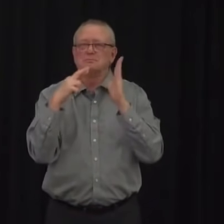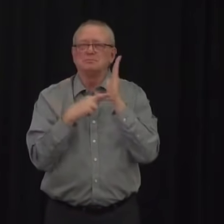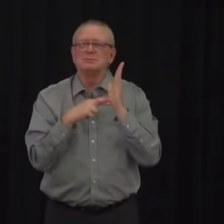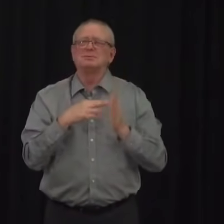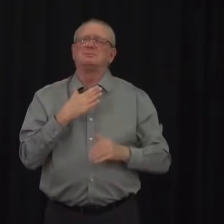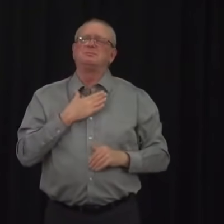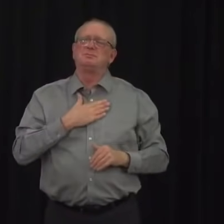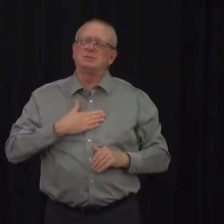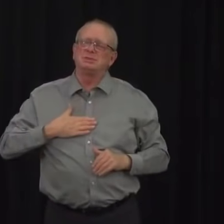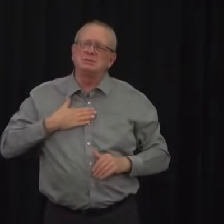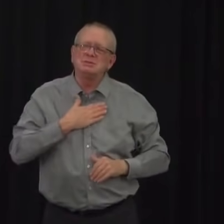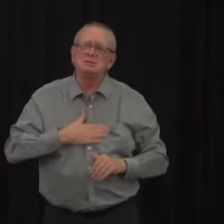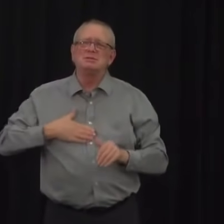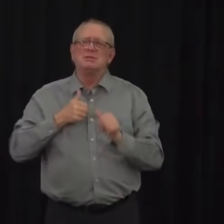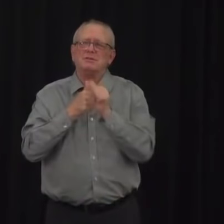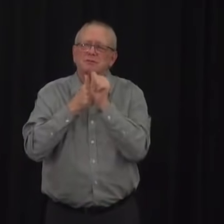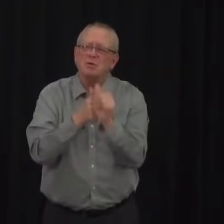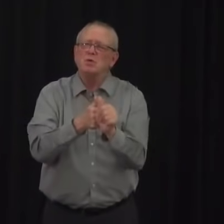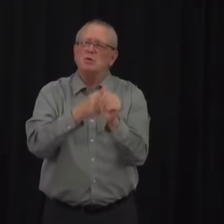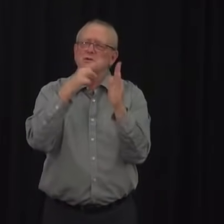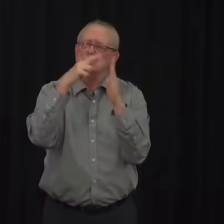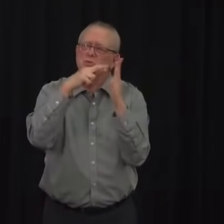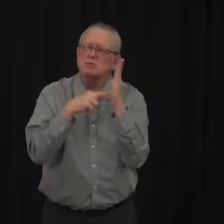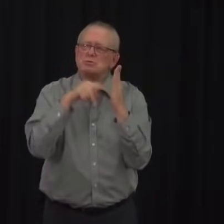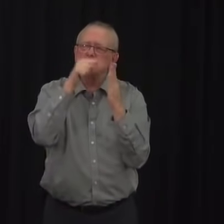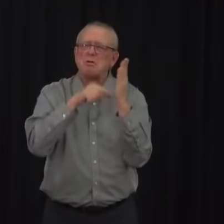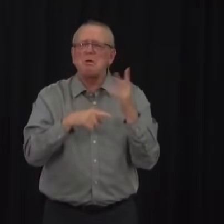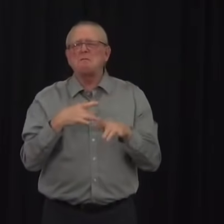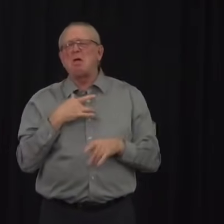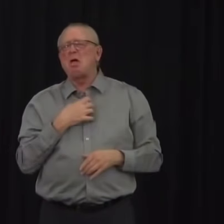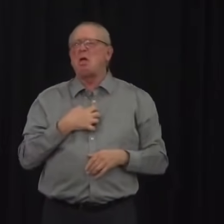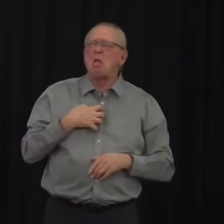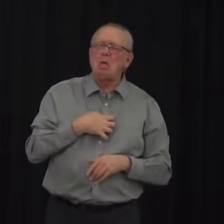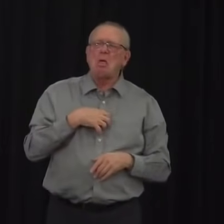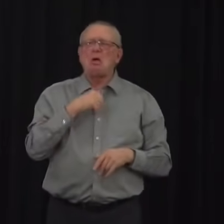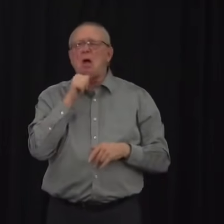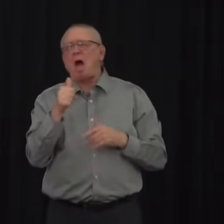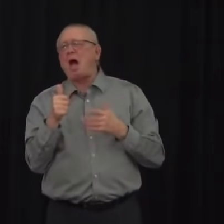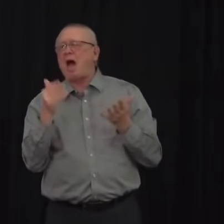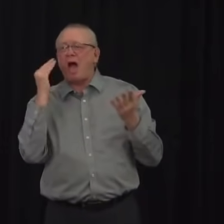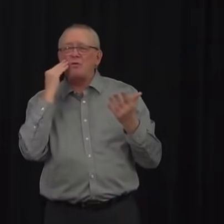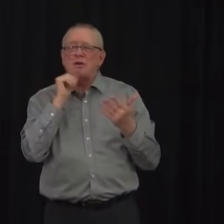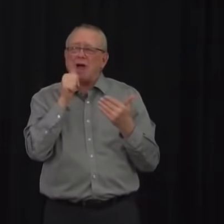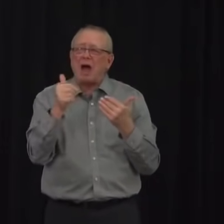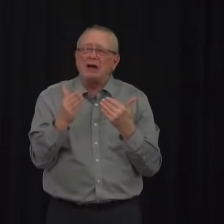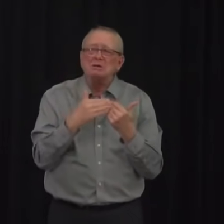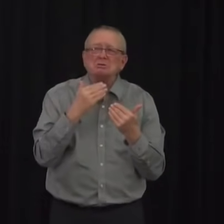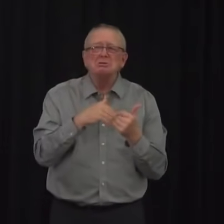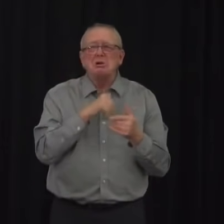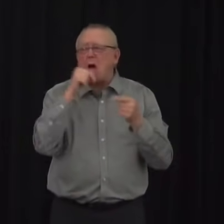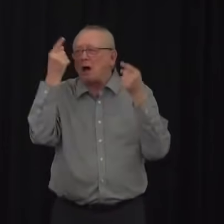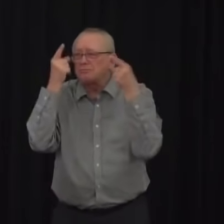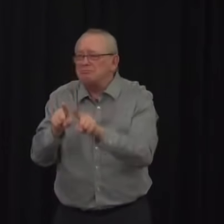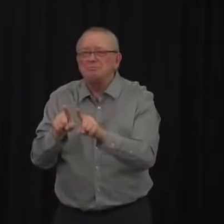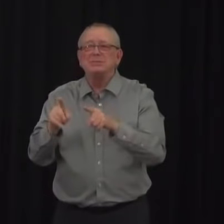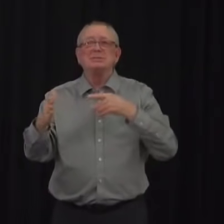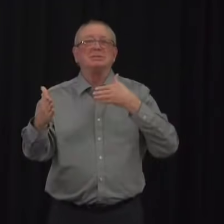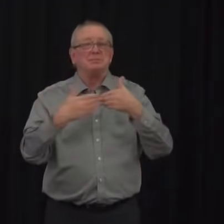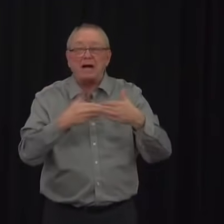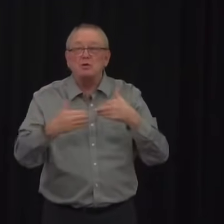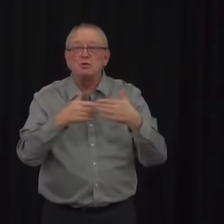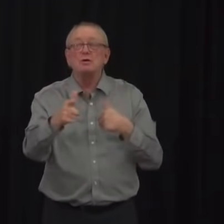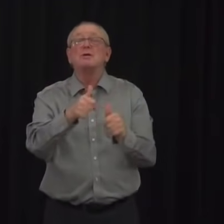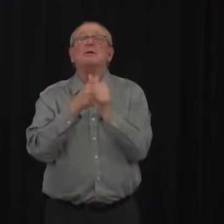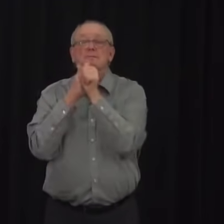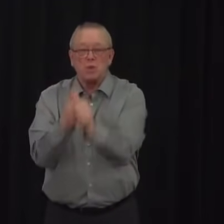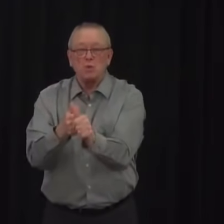measures, even if you don't like them, even if they're inconvenient, or even if you don't agree with them. We must all do our part